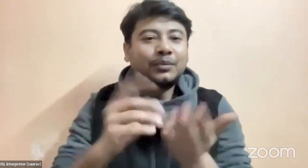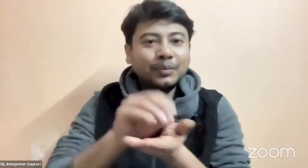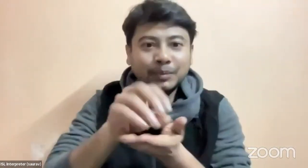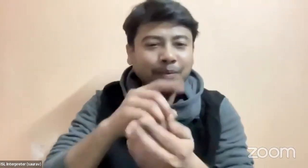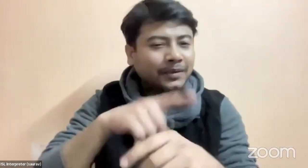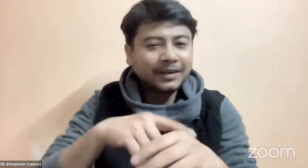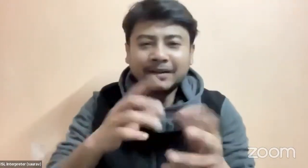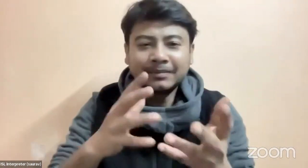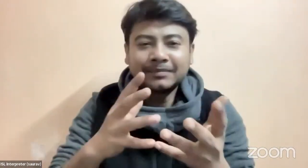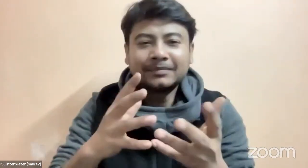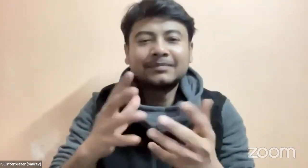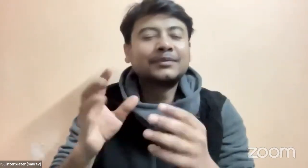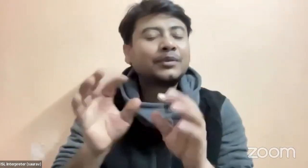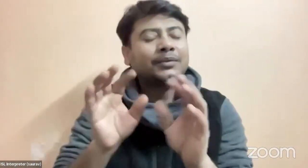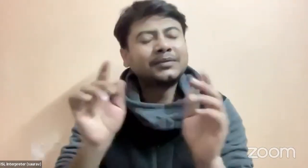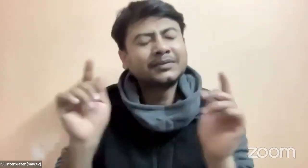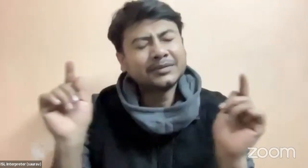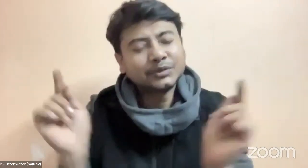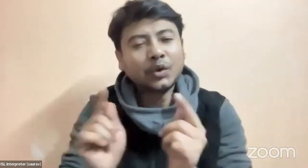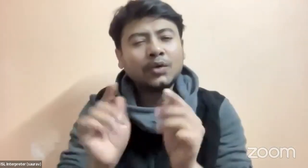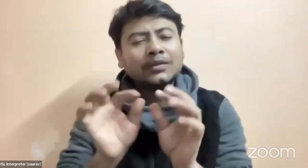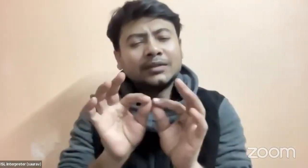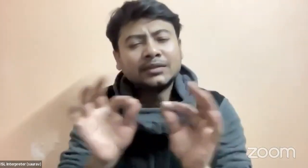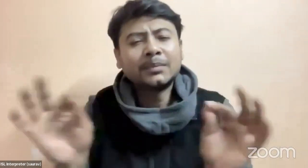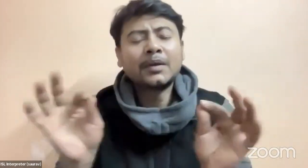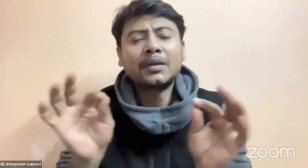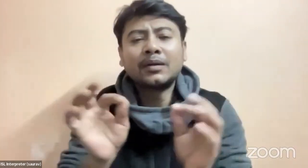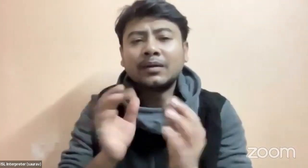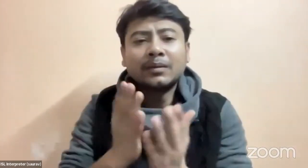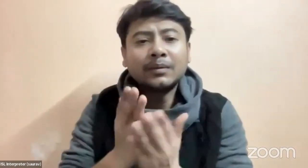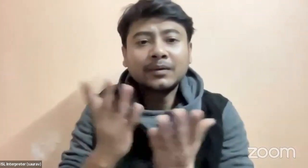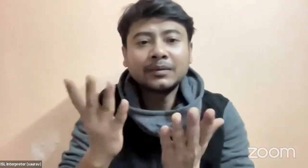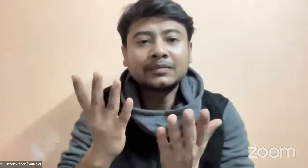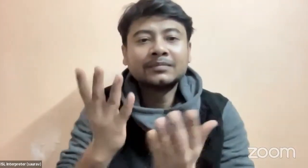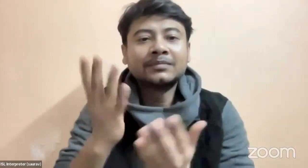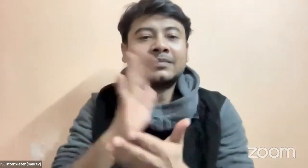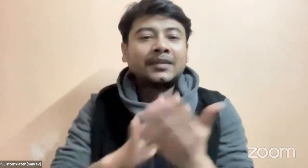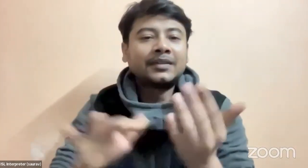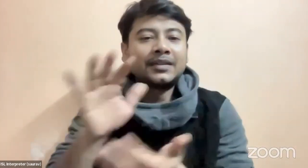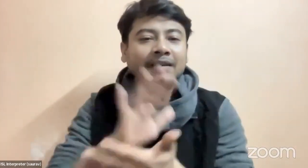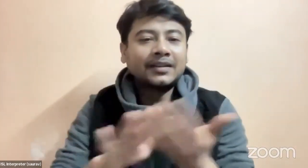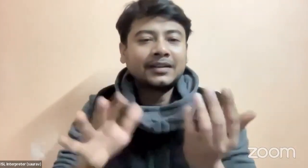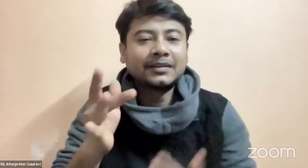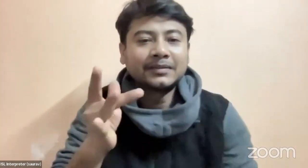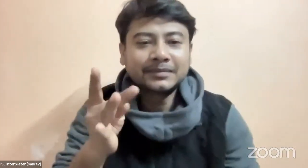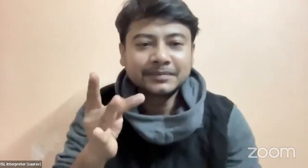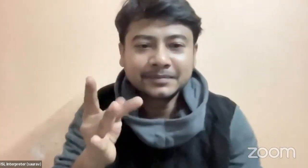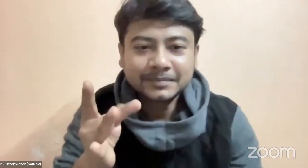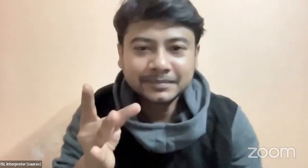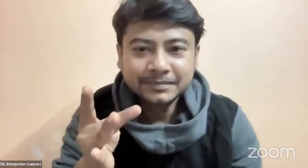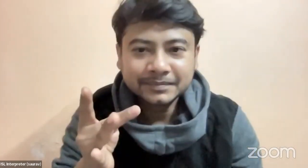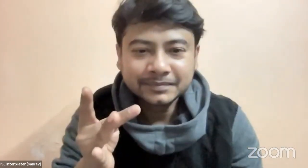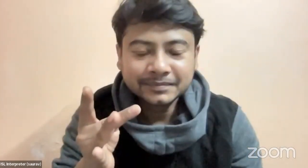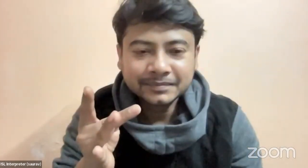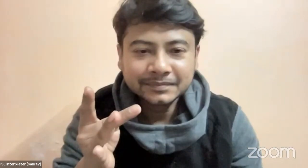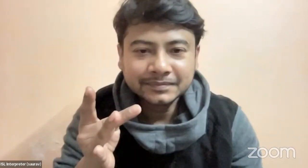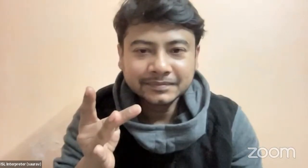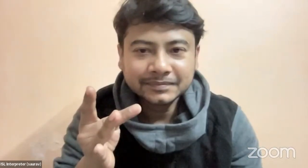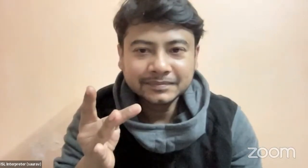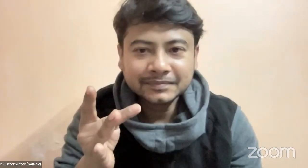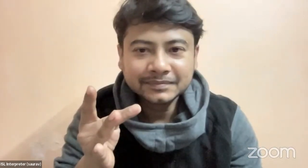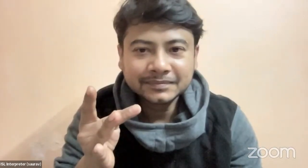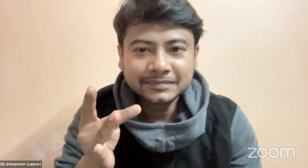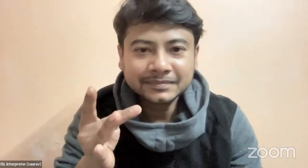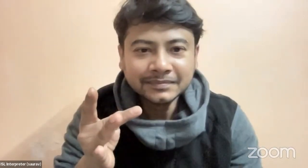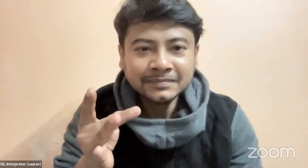Very simple process. But then this also became difficult for us. So we requested, oh Lord Krishna,